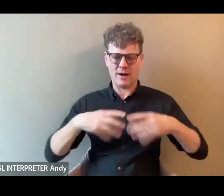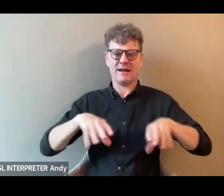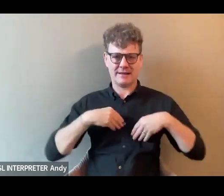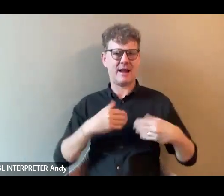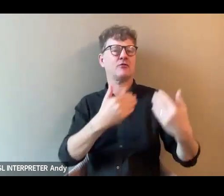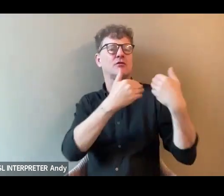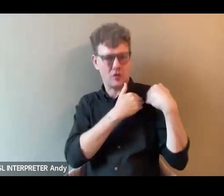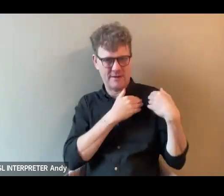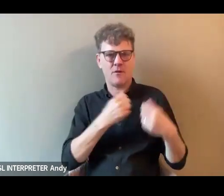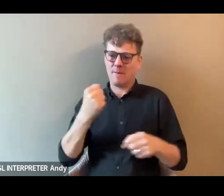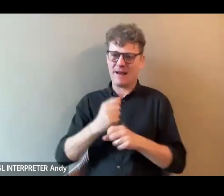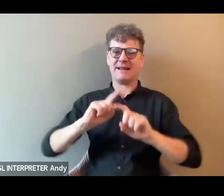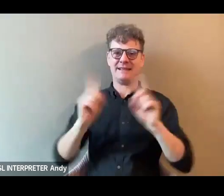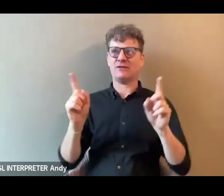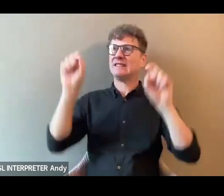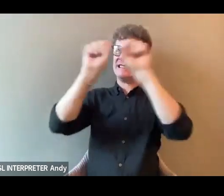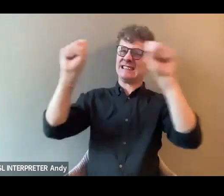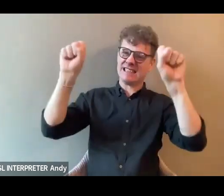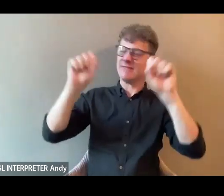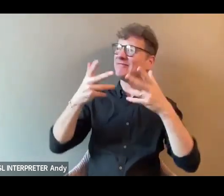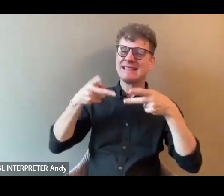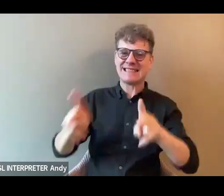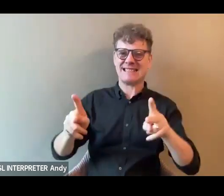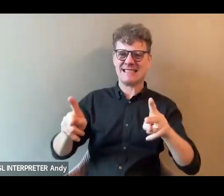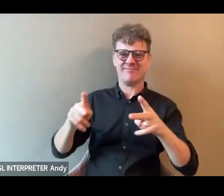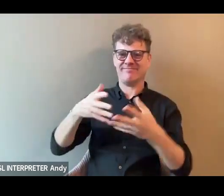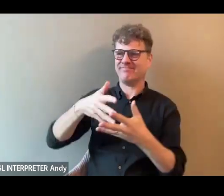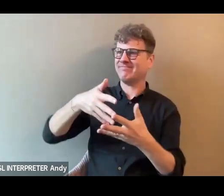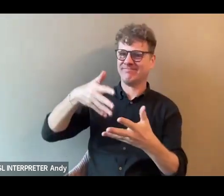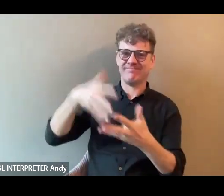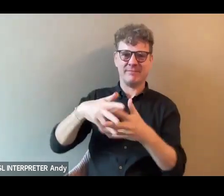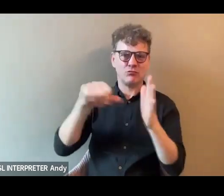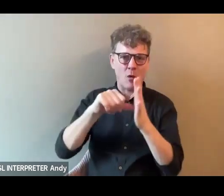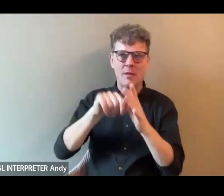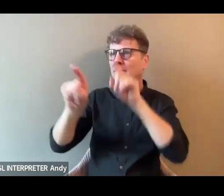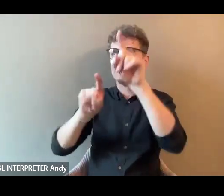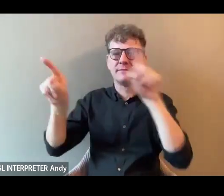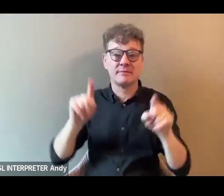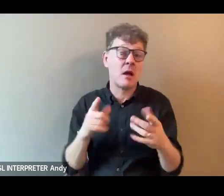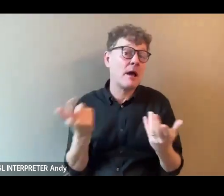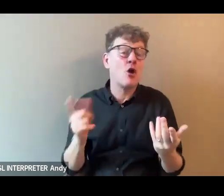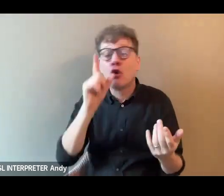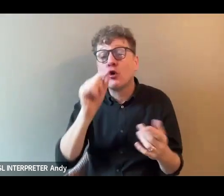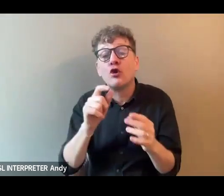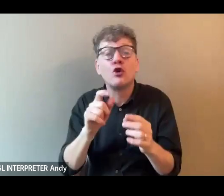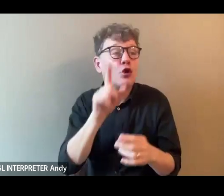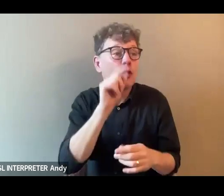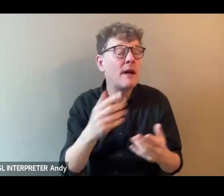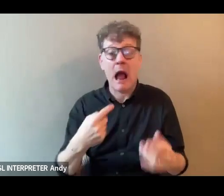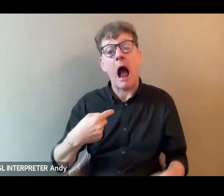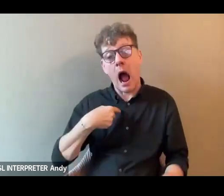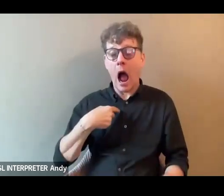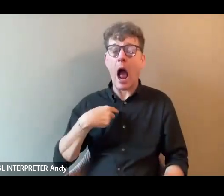system which is systemic and problematic? And it could be that you say, well, I'm going to nag the